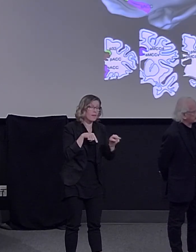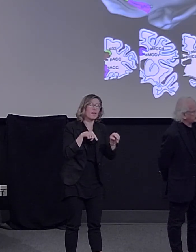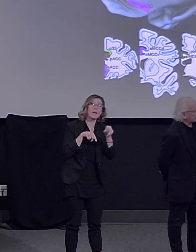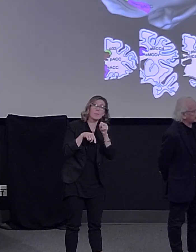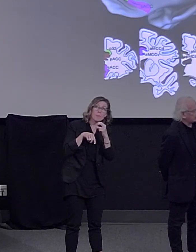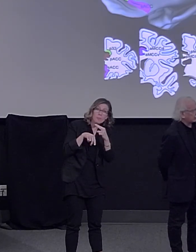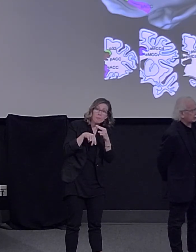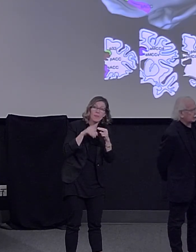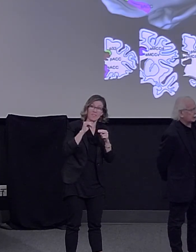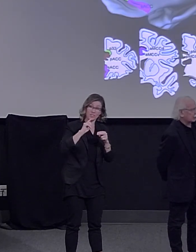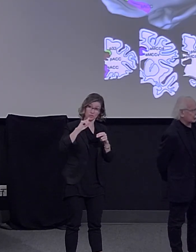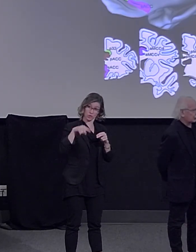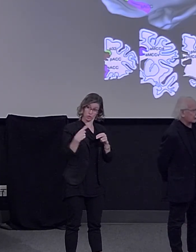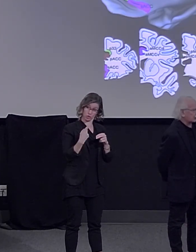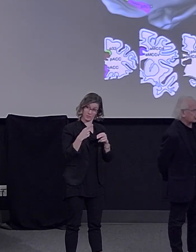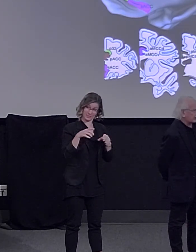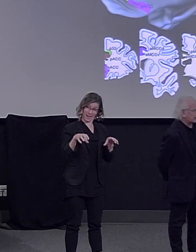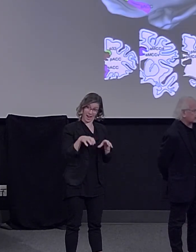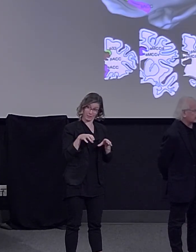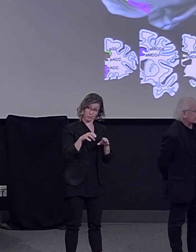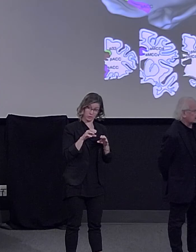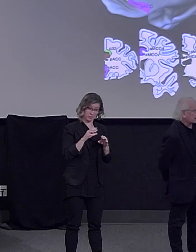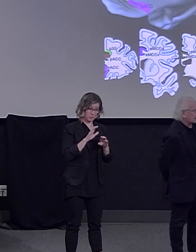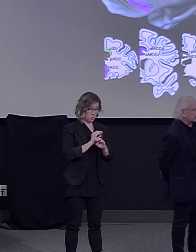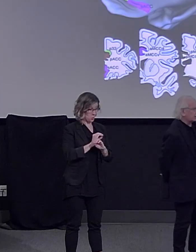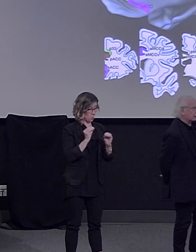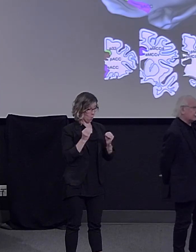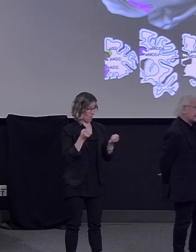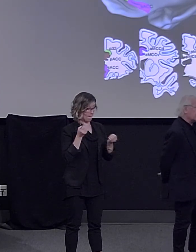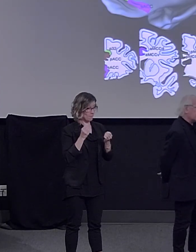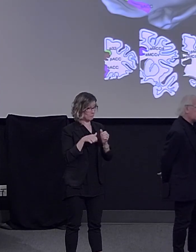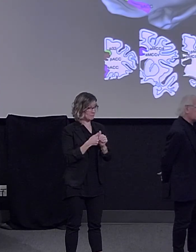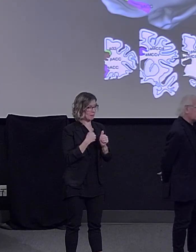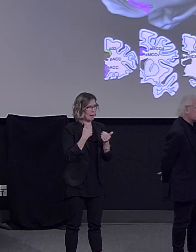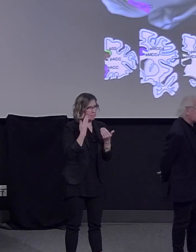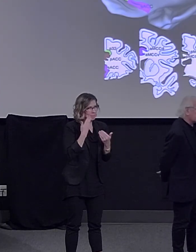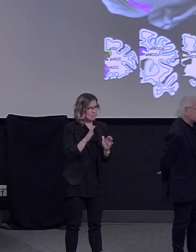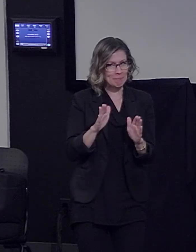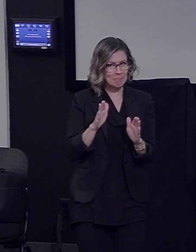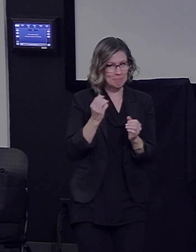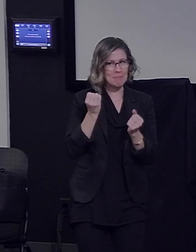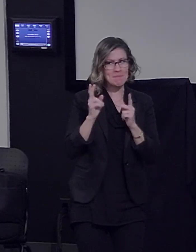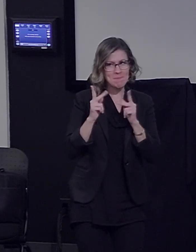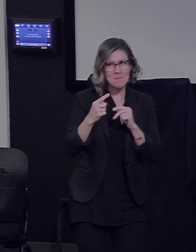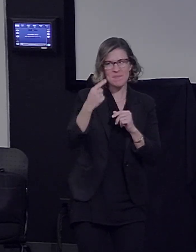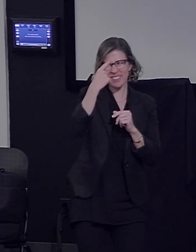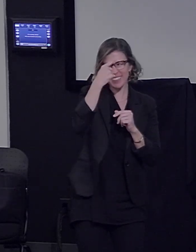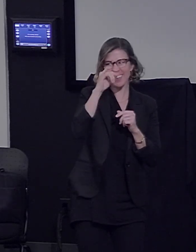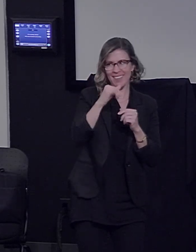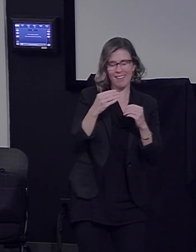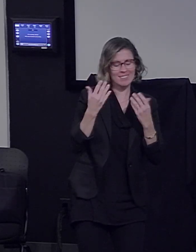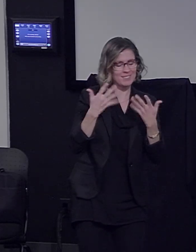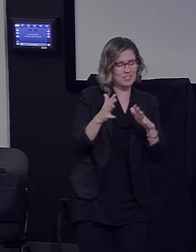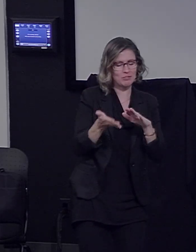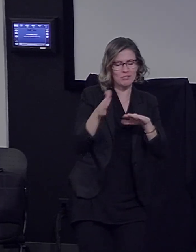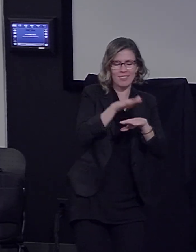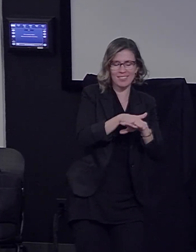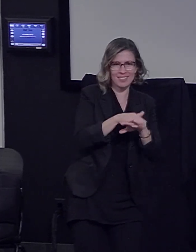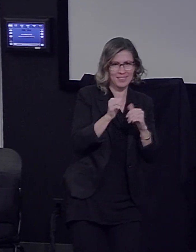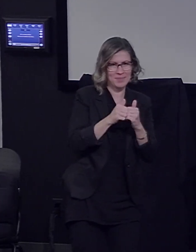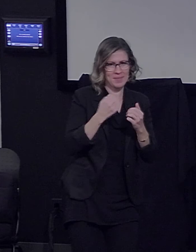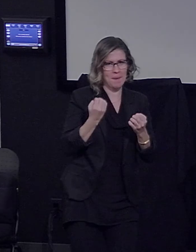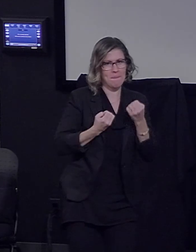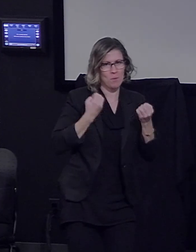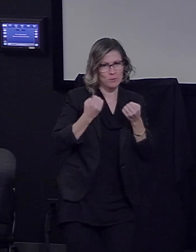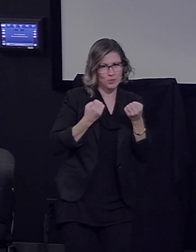without emotional content. Many people think that that is related to emotional content. The